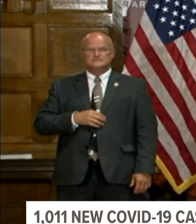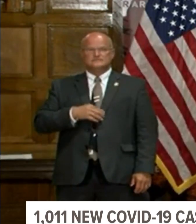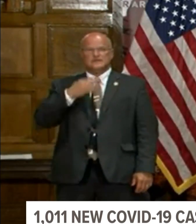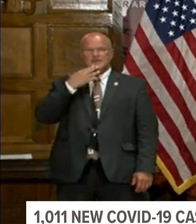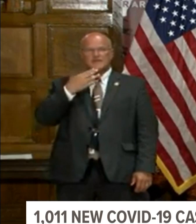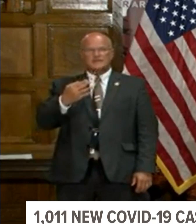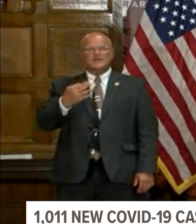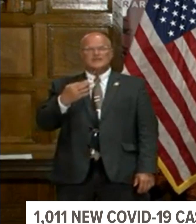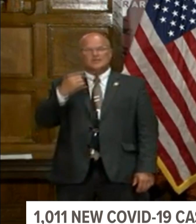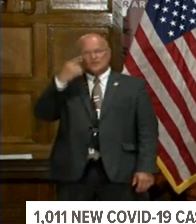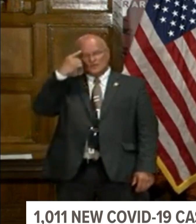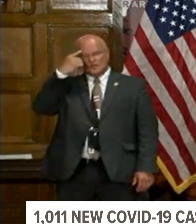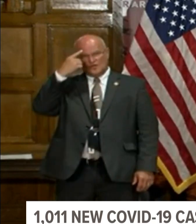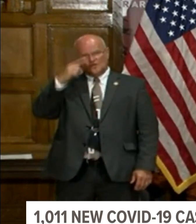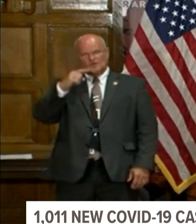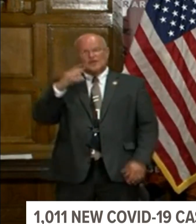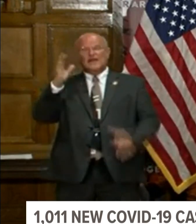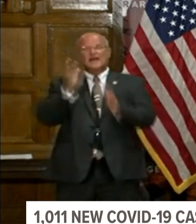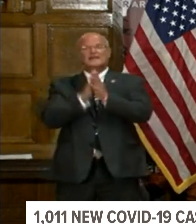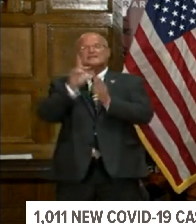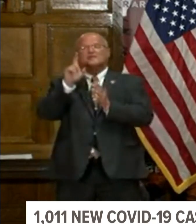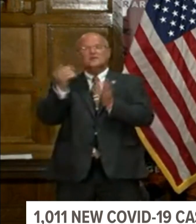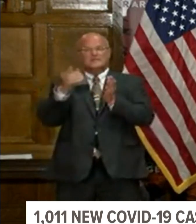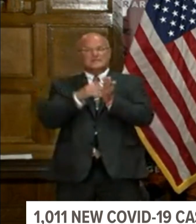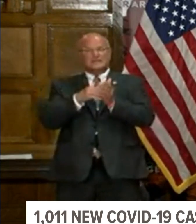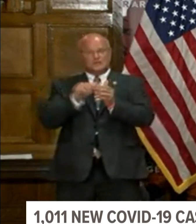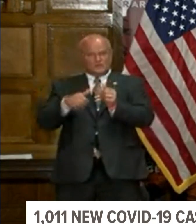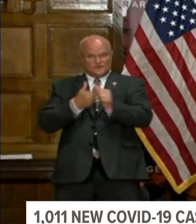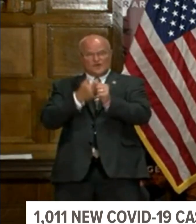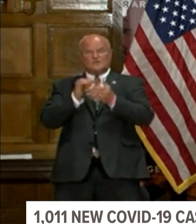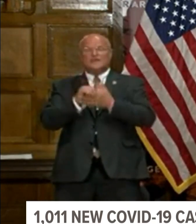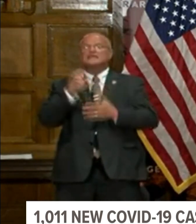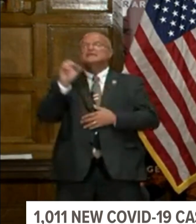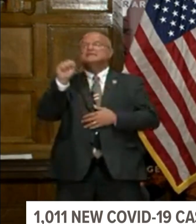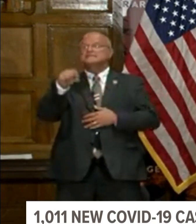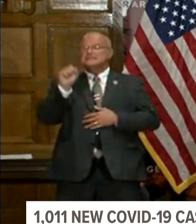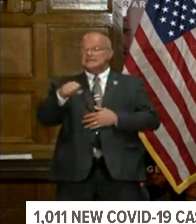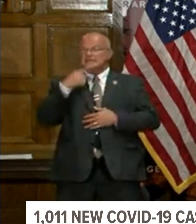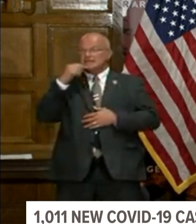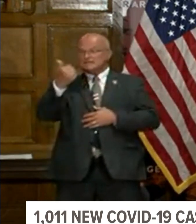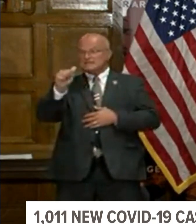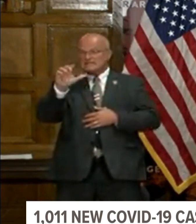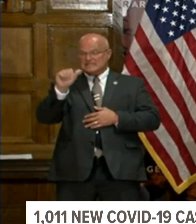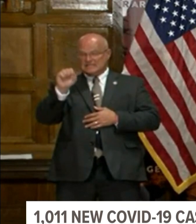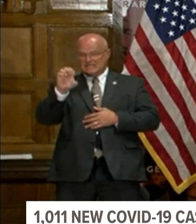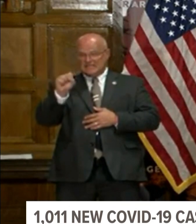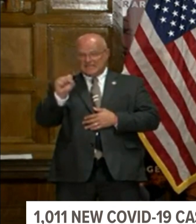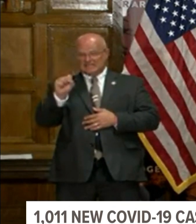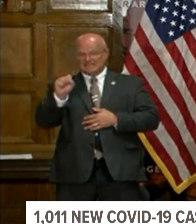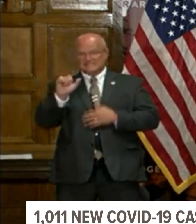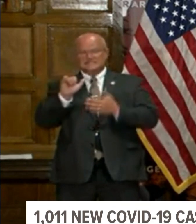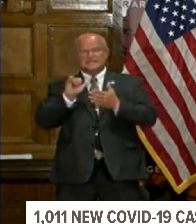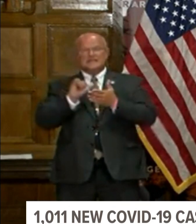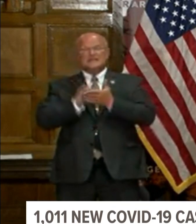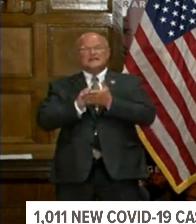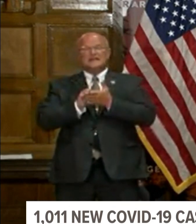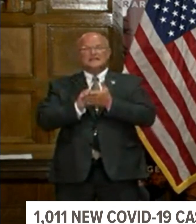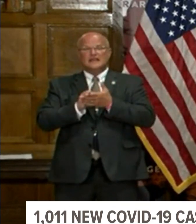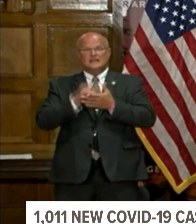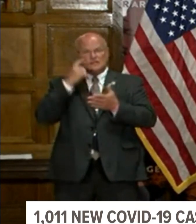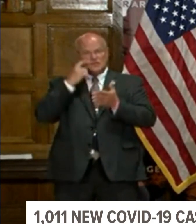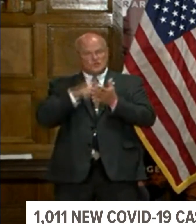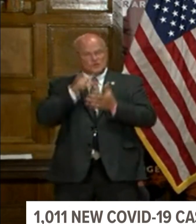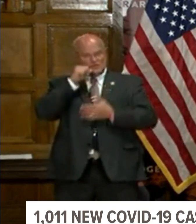Thank you very much for asking that question again. We can follow up on that. So yes, there were 10 cases that you